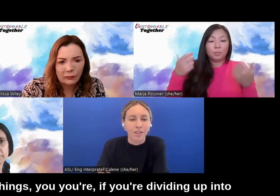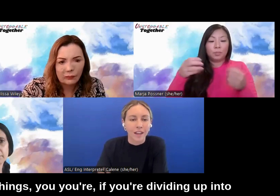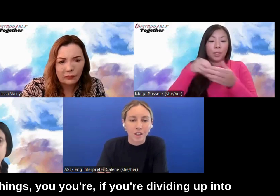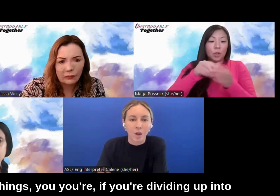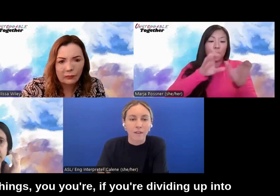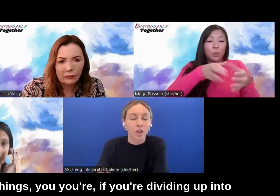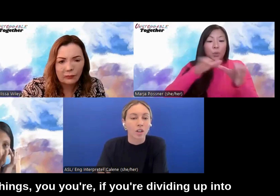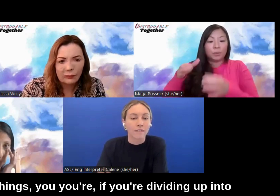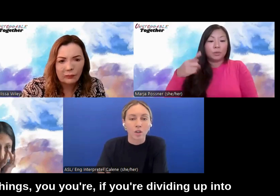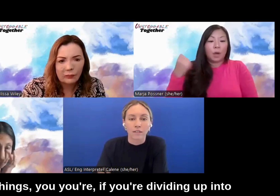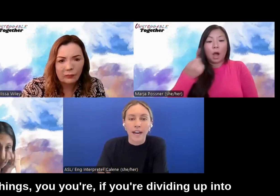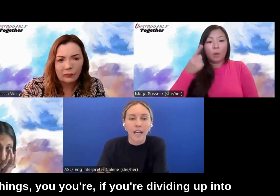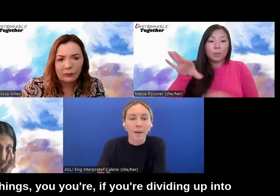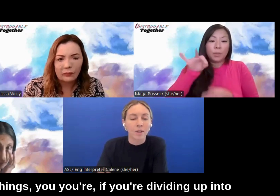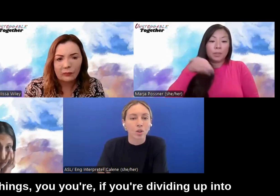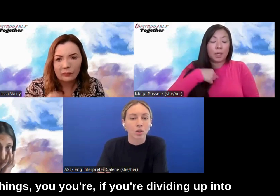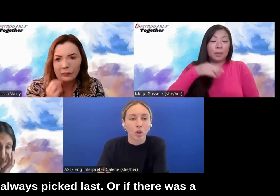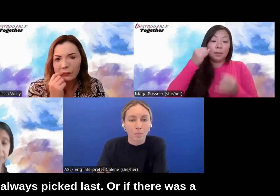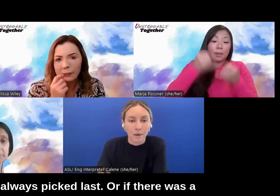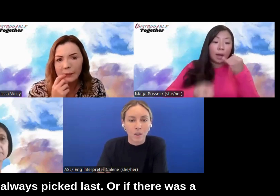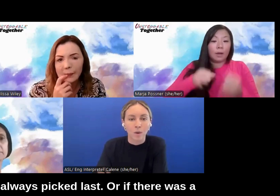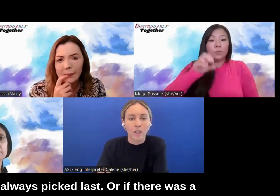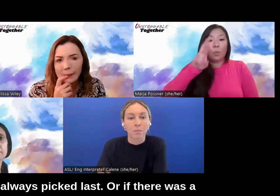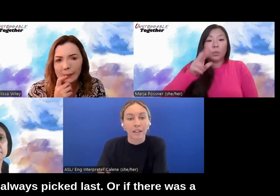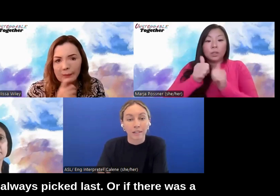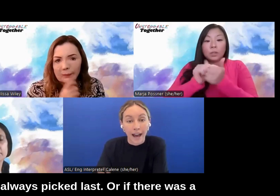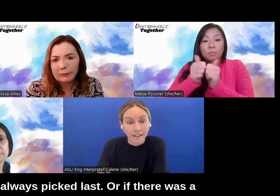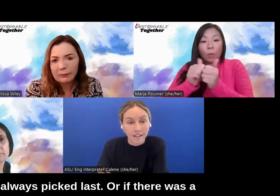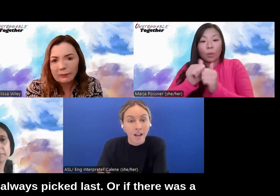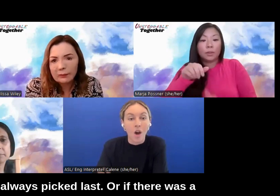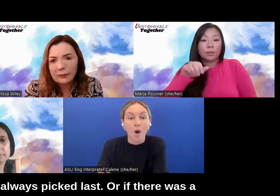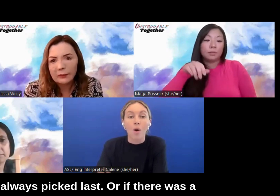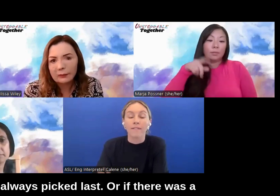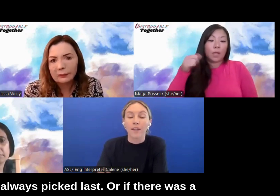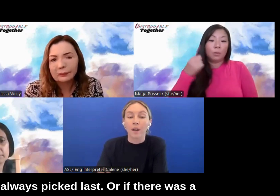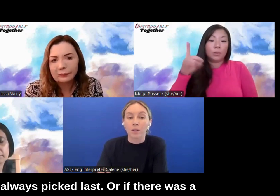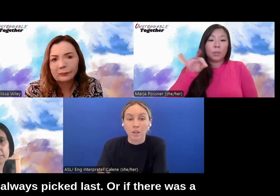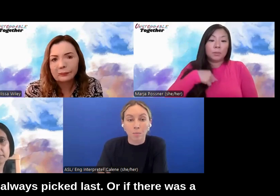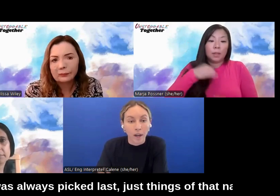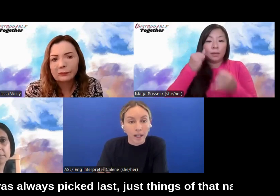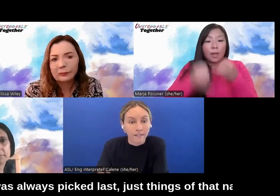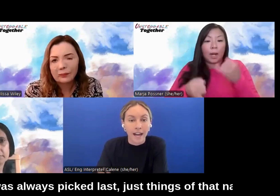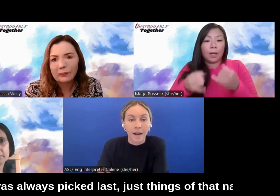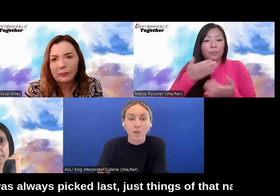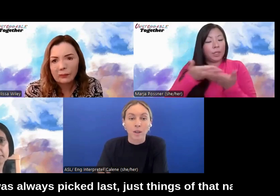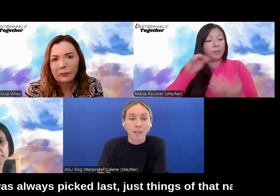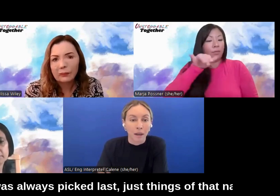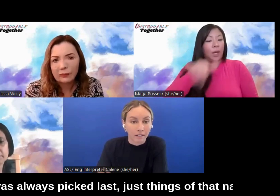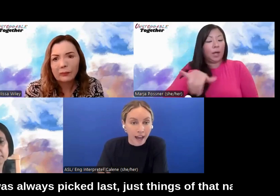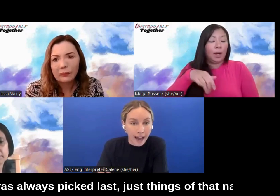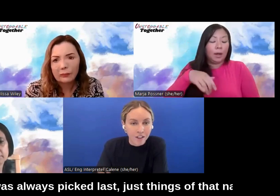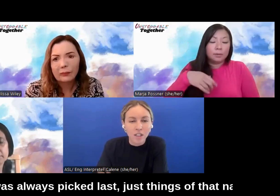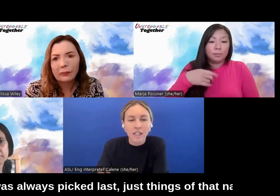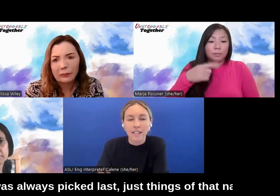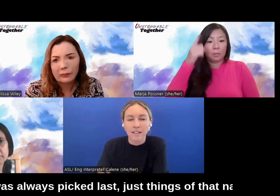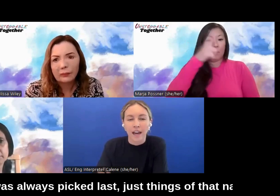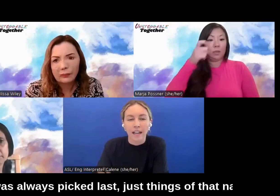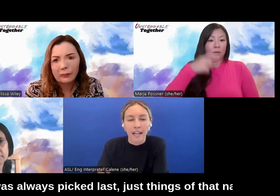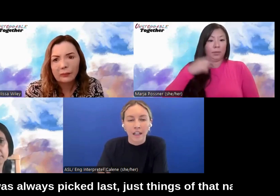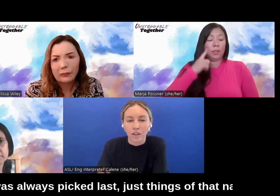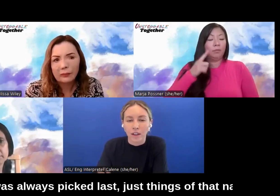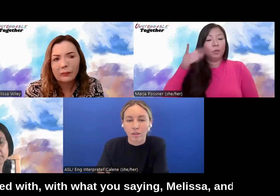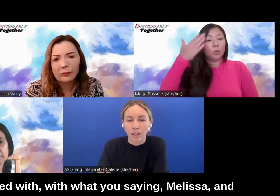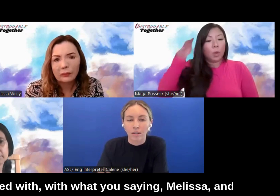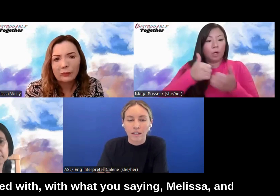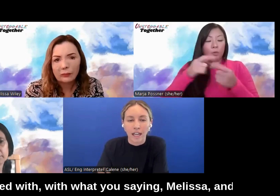of quintessential things. If you're dividing up into groups, I was always picked last. Or if there was a sporting event, I was always picked last. Just things